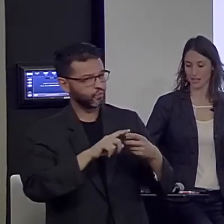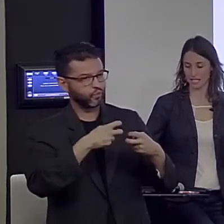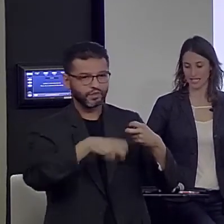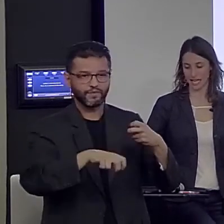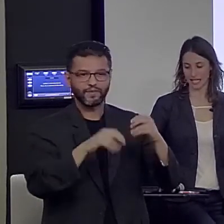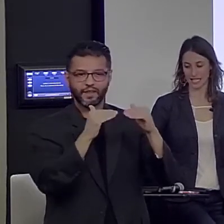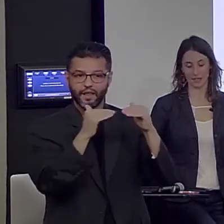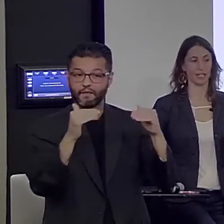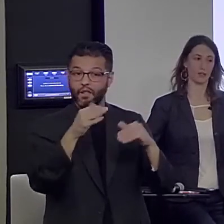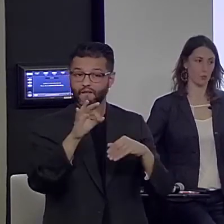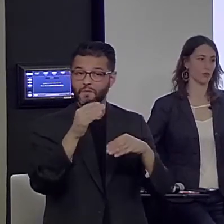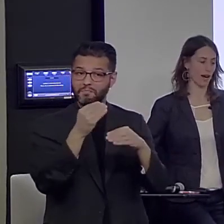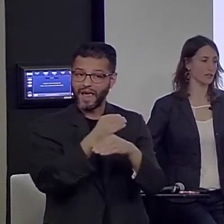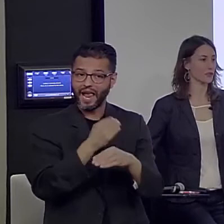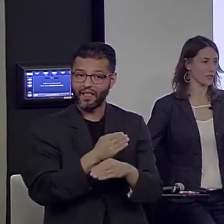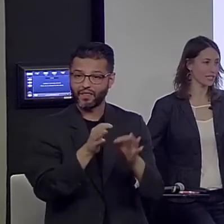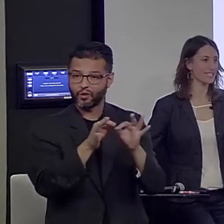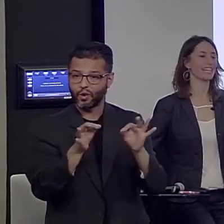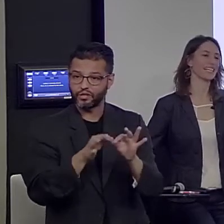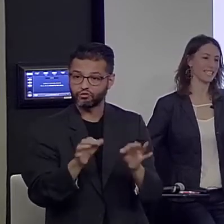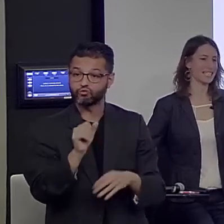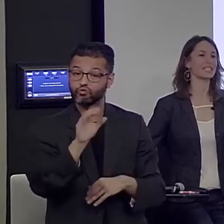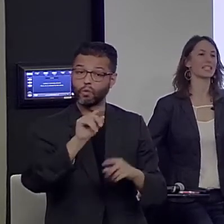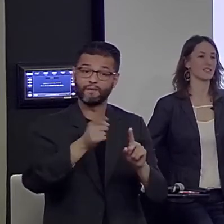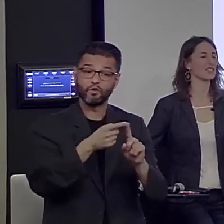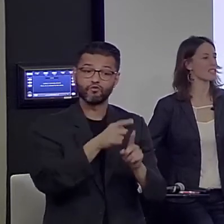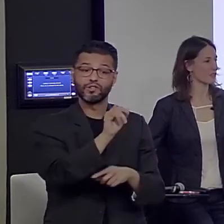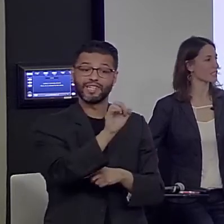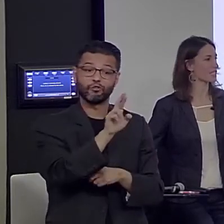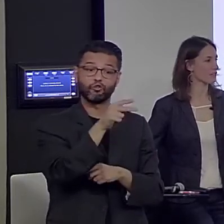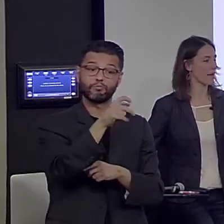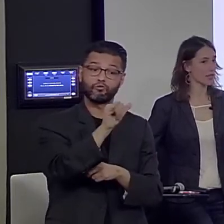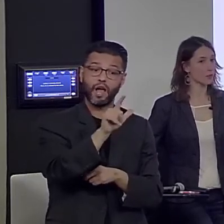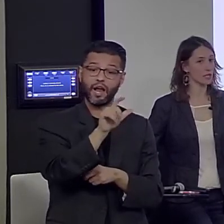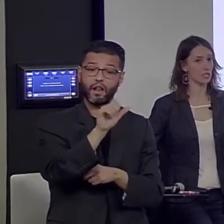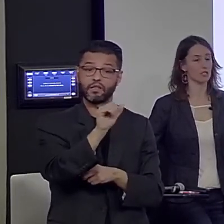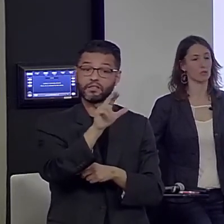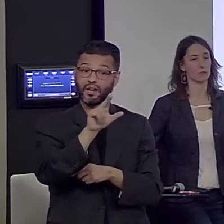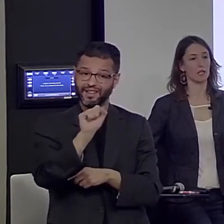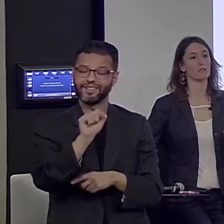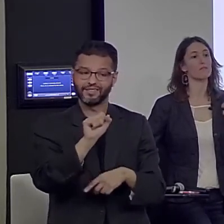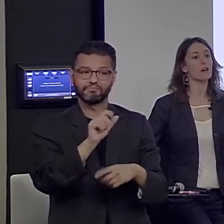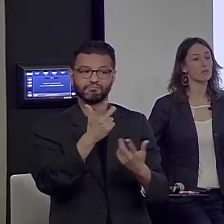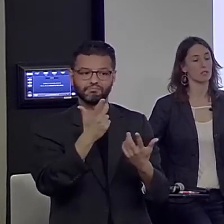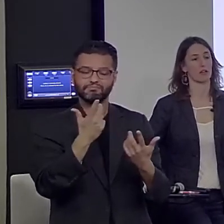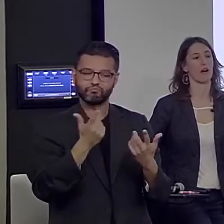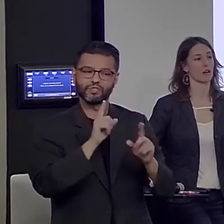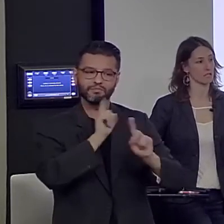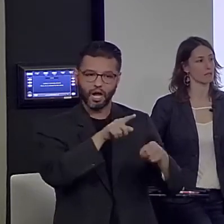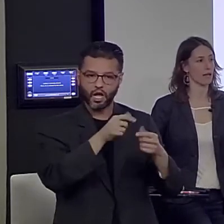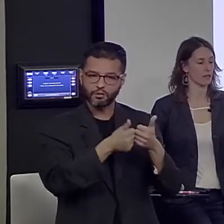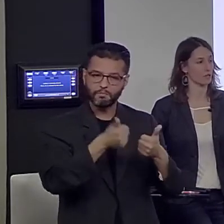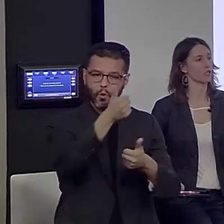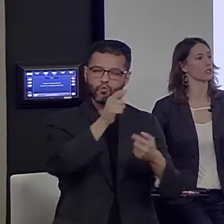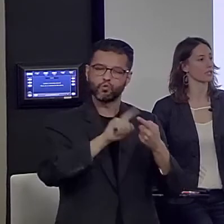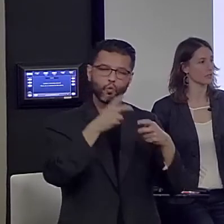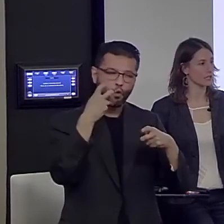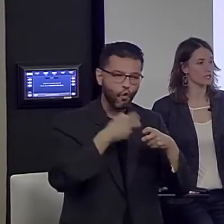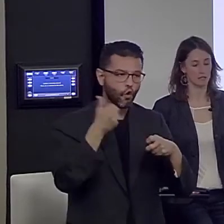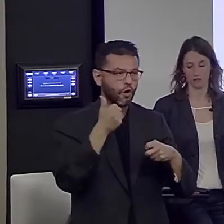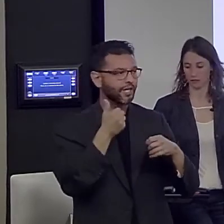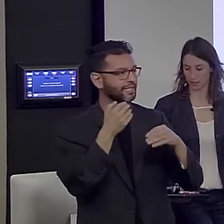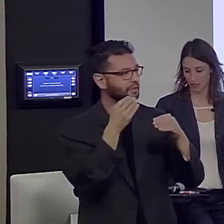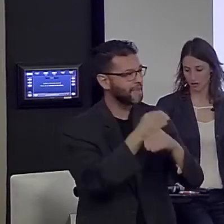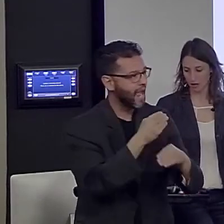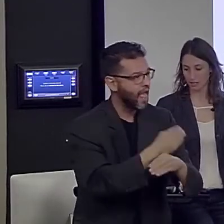first thing to say is that the intraparietal sulcus is sensitive to the difficulty of math equations. It responds most to the hardest math equations and